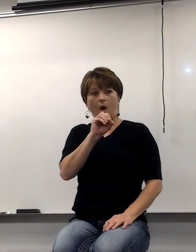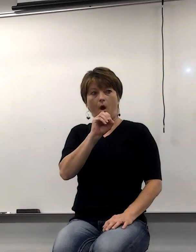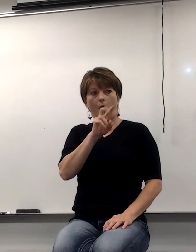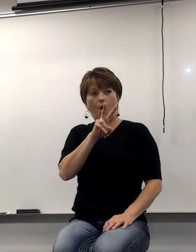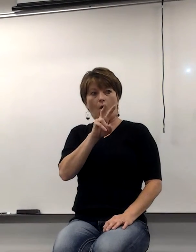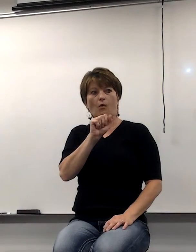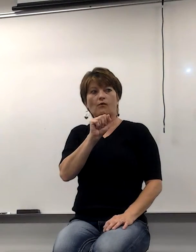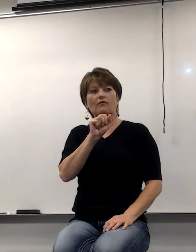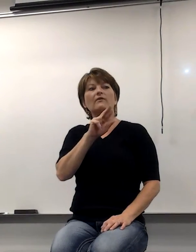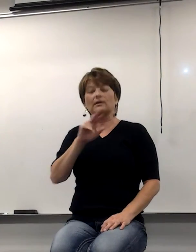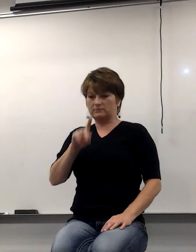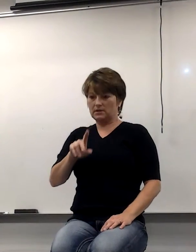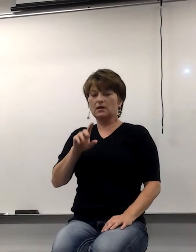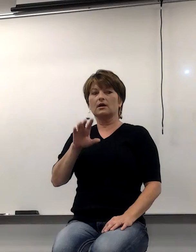that means that my ovaries